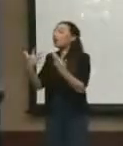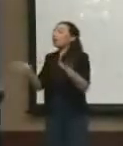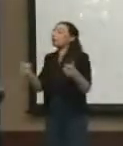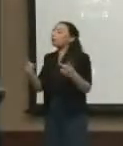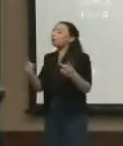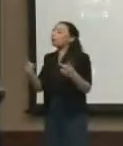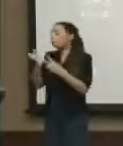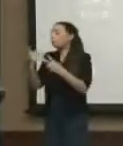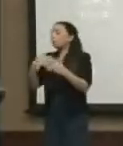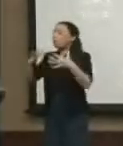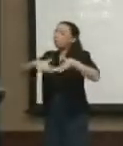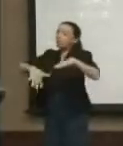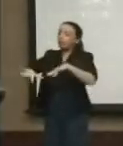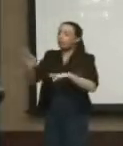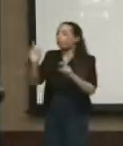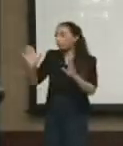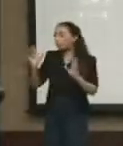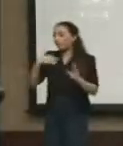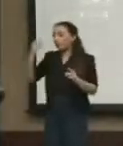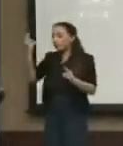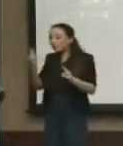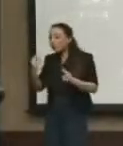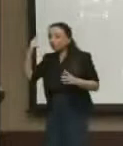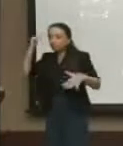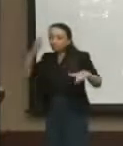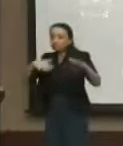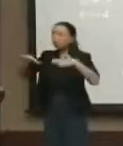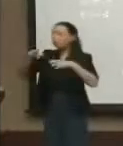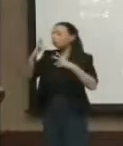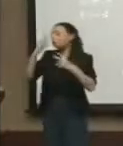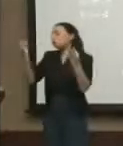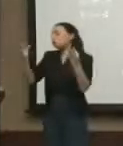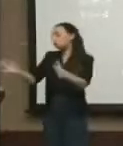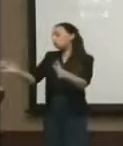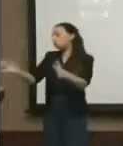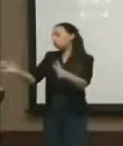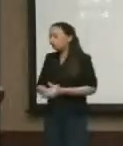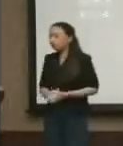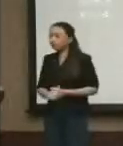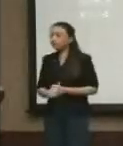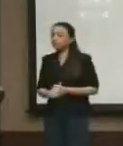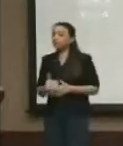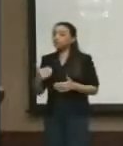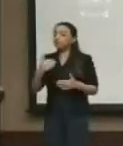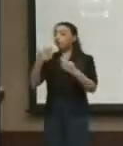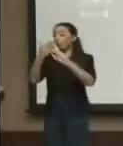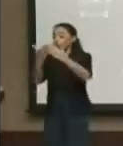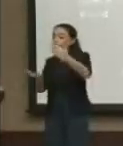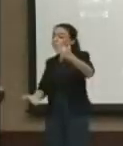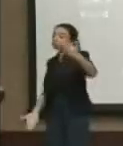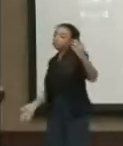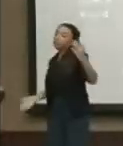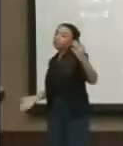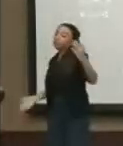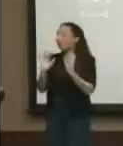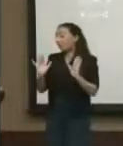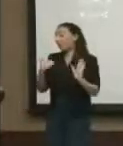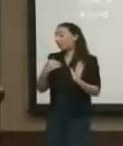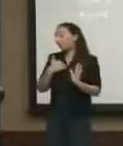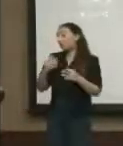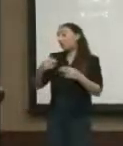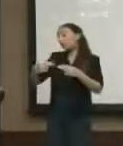That's how things are being designed as a part of it. There's a lot I can talk. This is one area that is really,